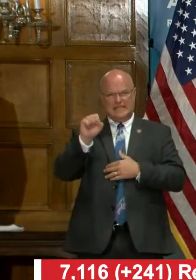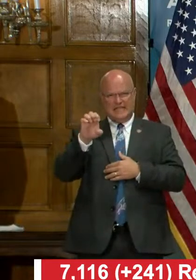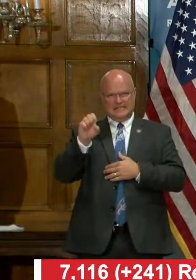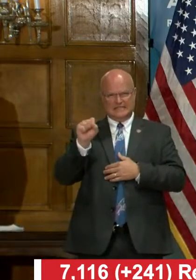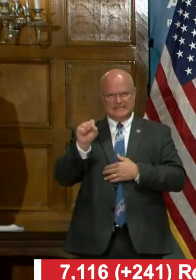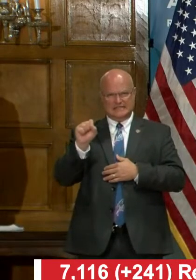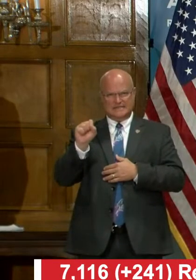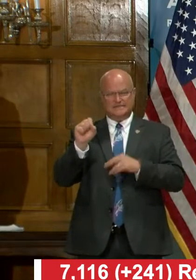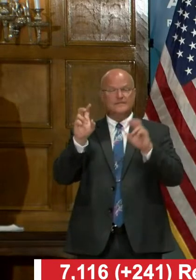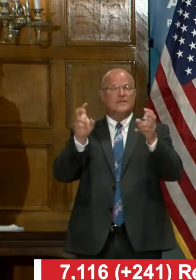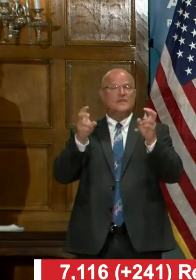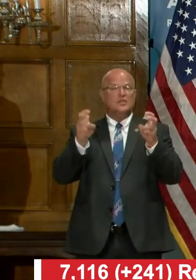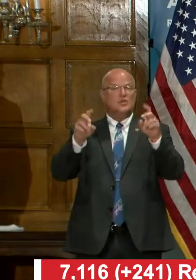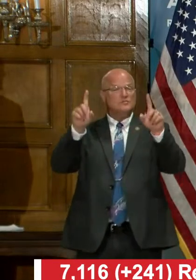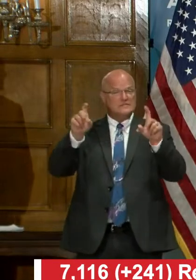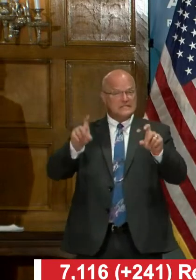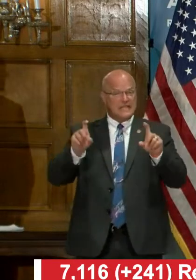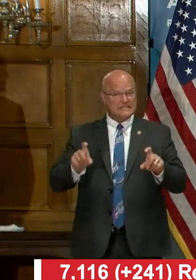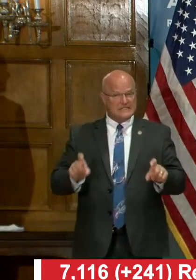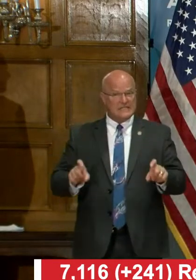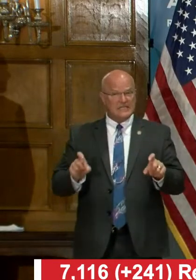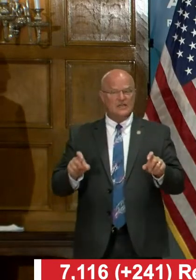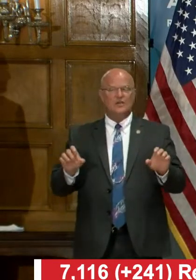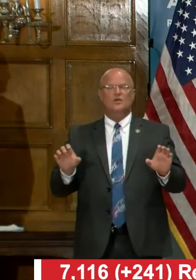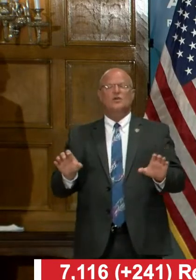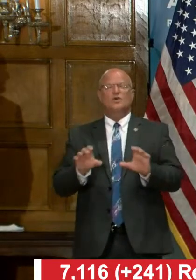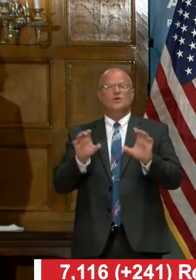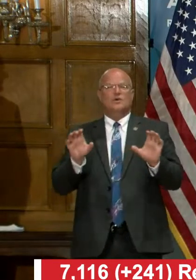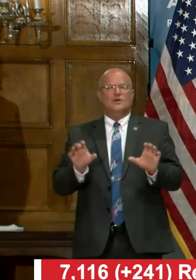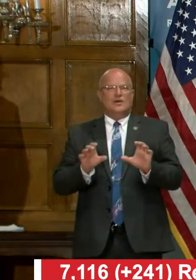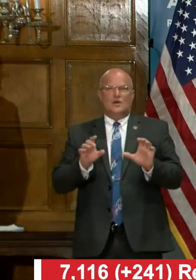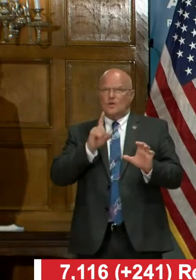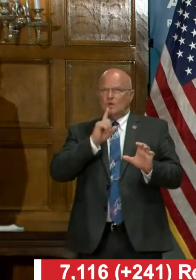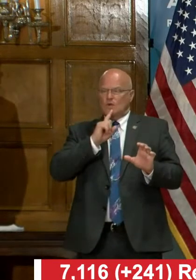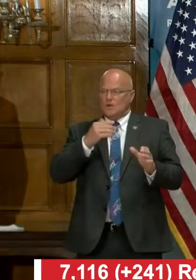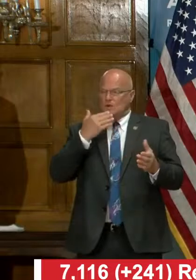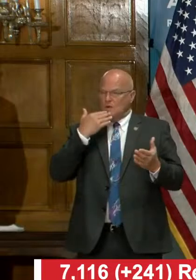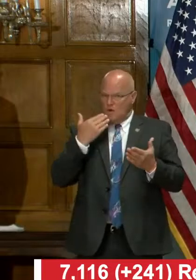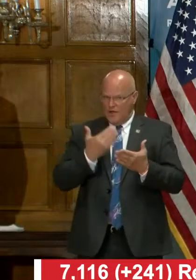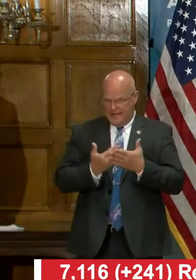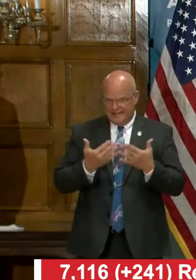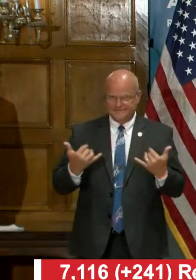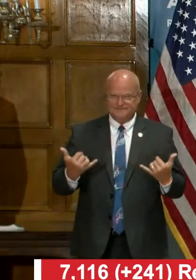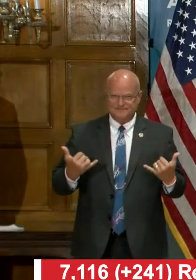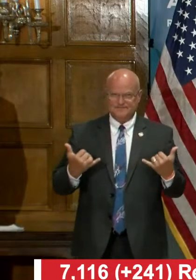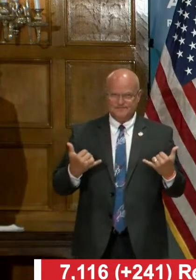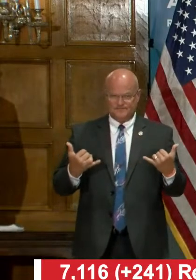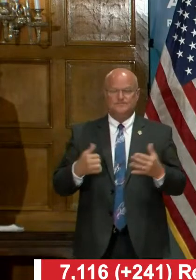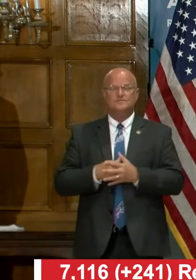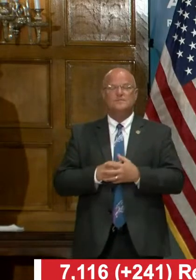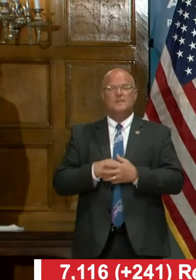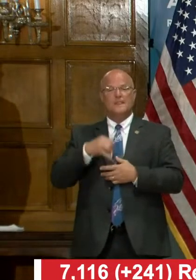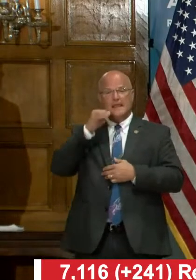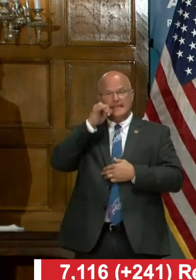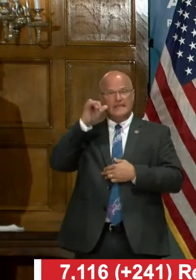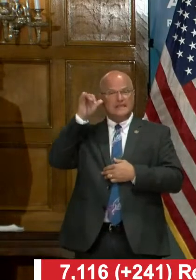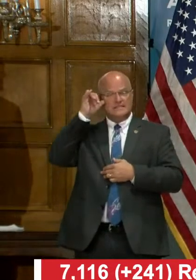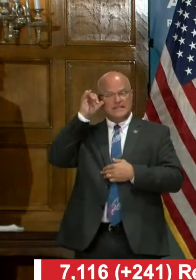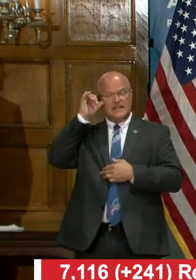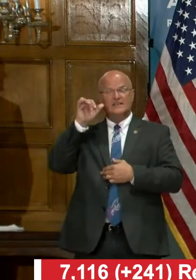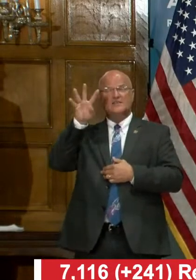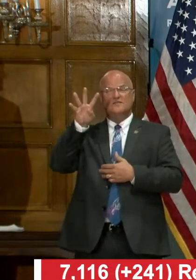cases. In terms of testing, we're doing really quite well. Yesterday we did